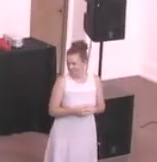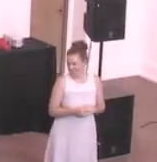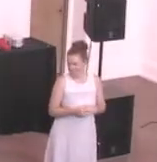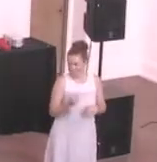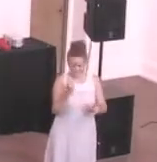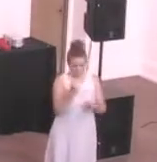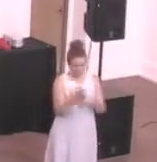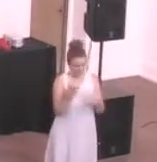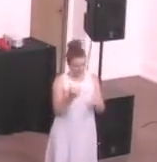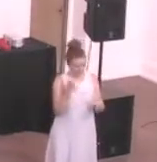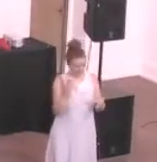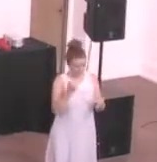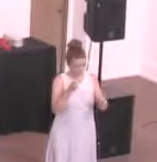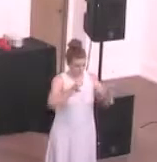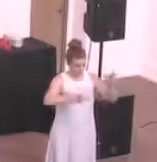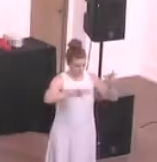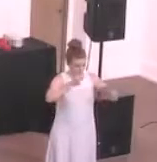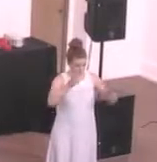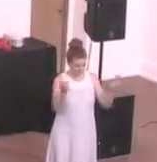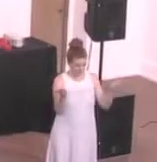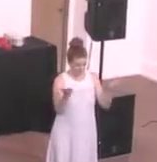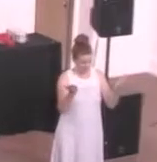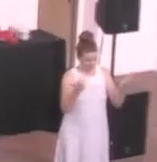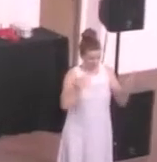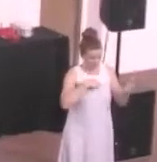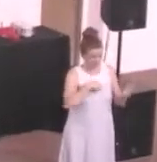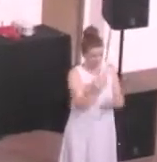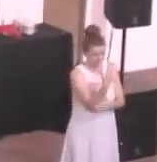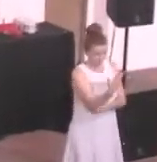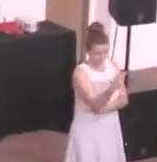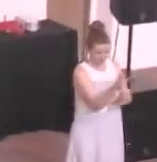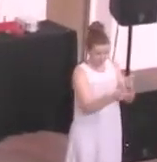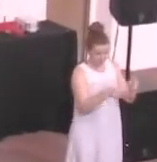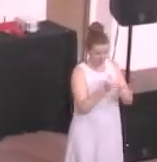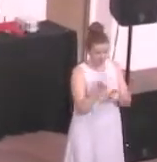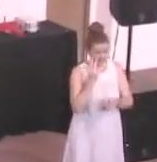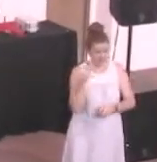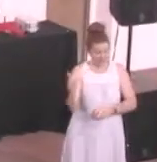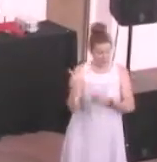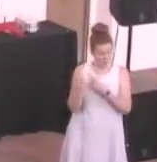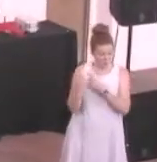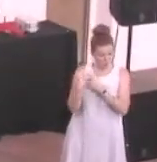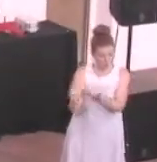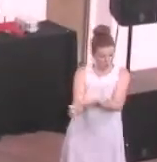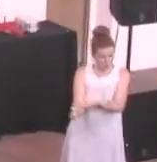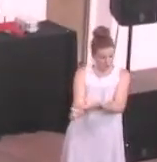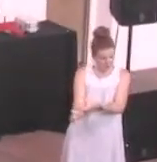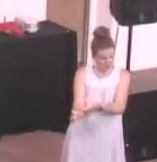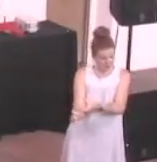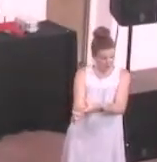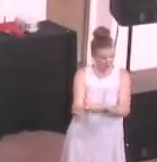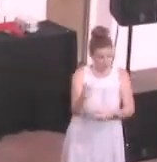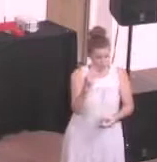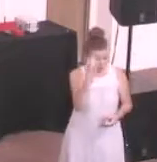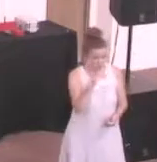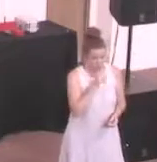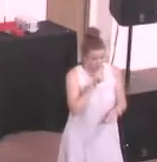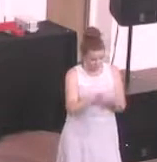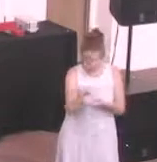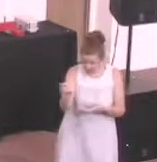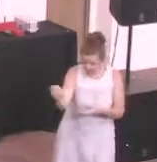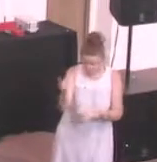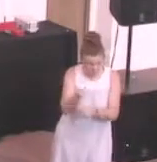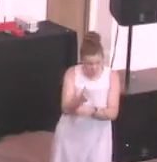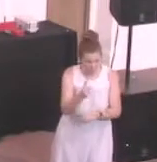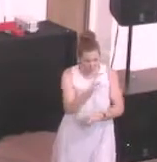Right now, if this was a courtroom, we have three people that saw him run. You know for sure that was him.